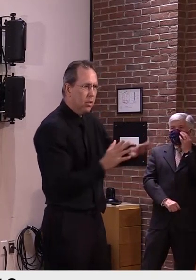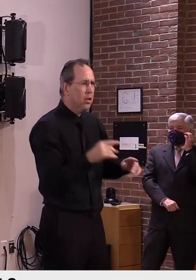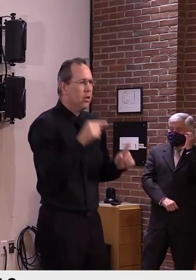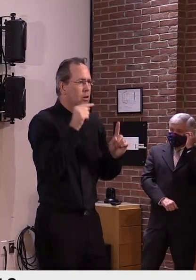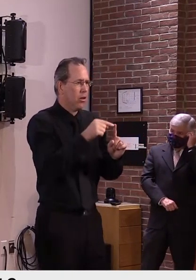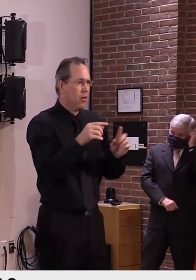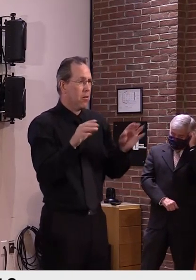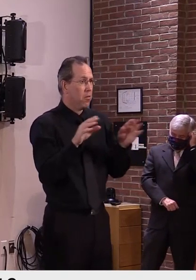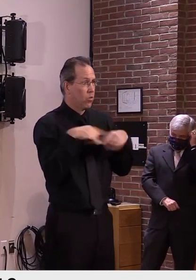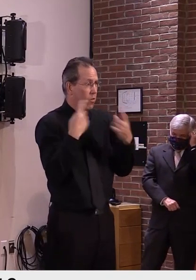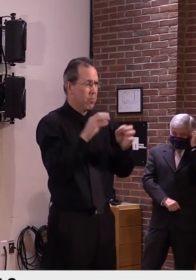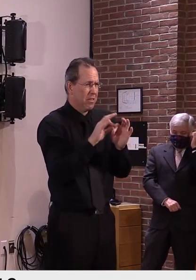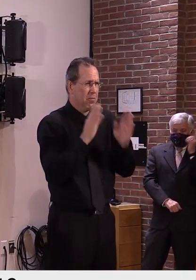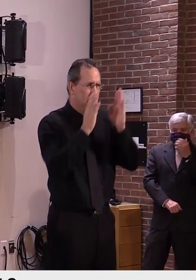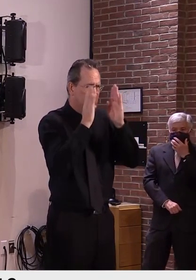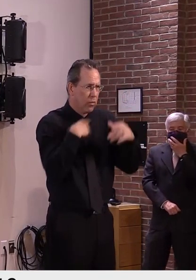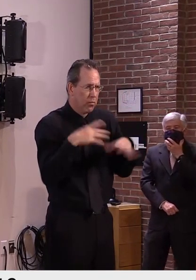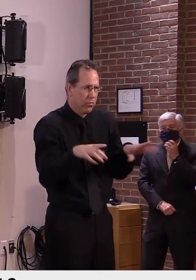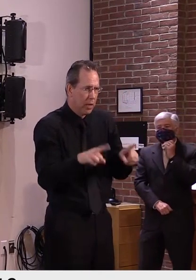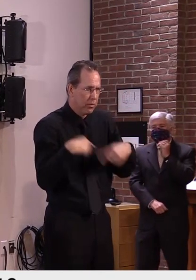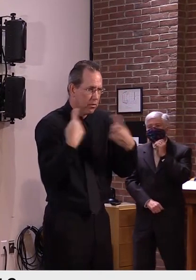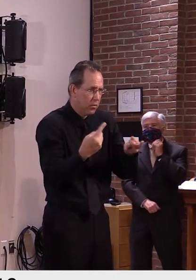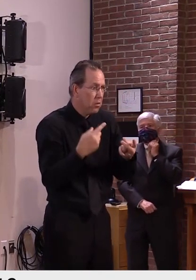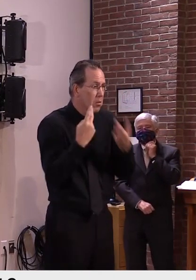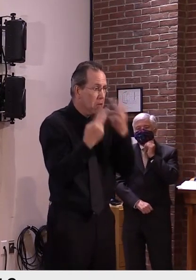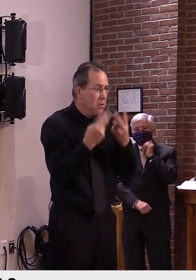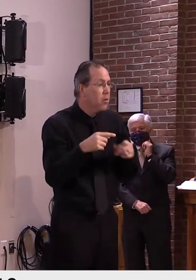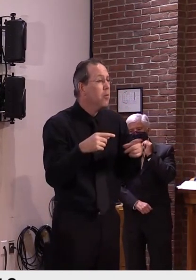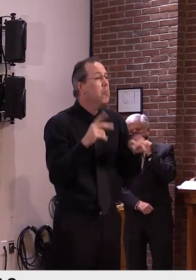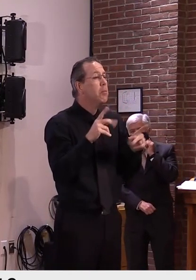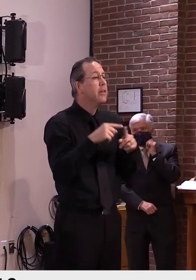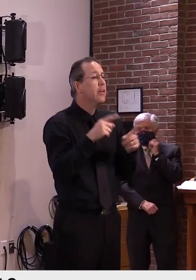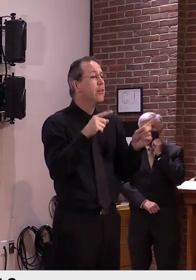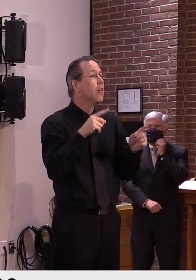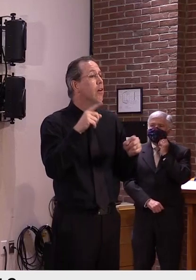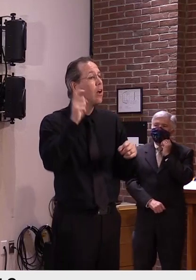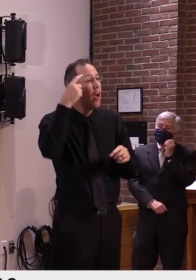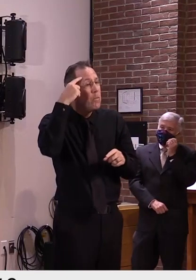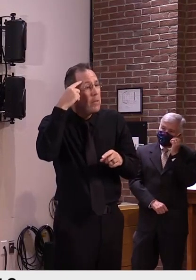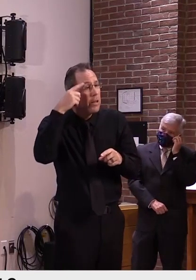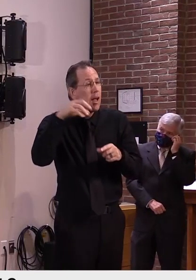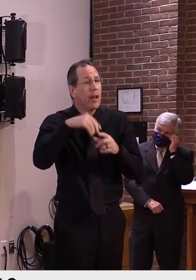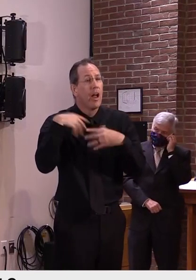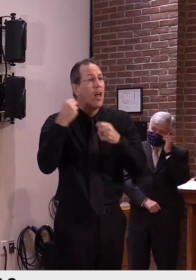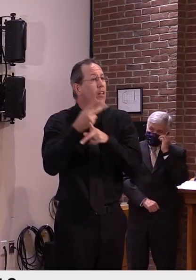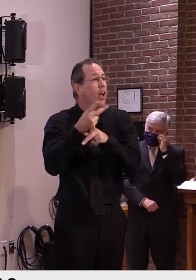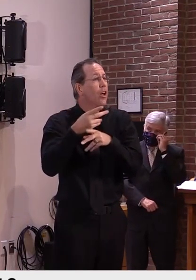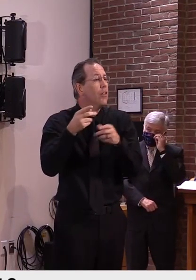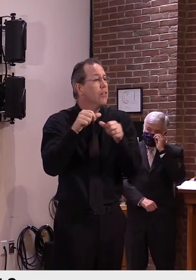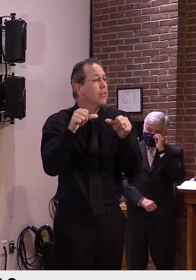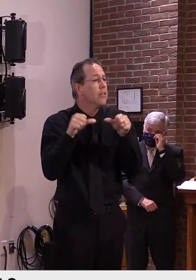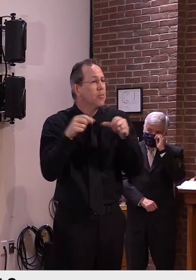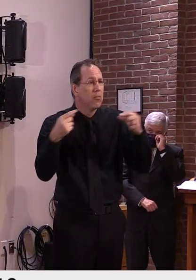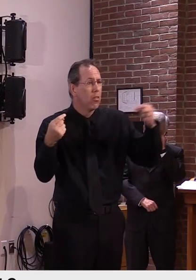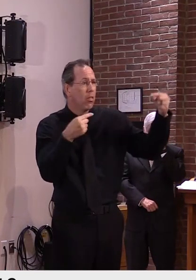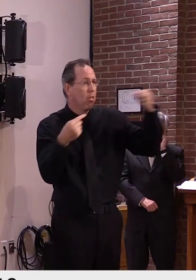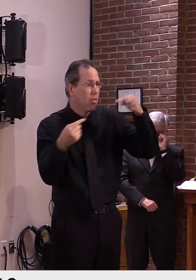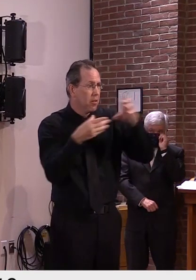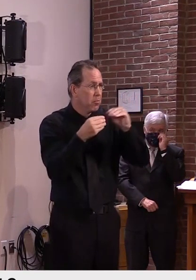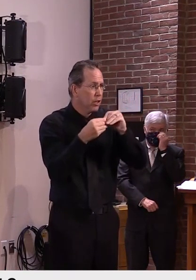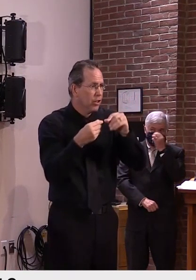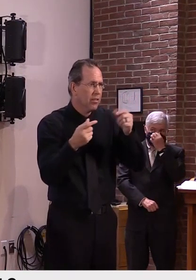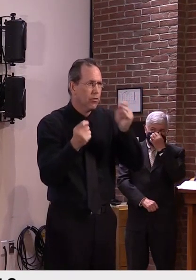we respect in the healthcare enterprise in Washington, there's been a subtle change in the messaging. And the messaging now